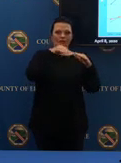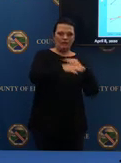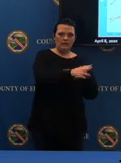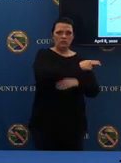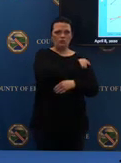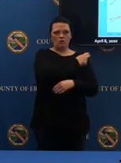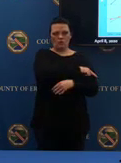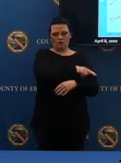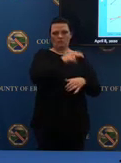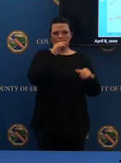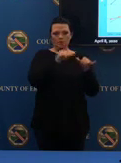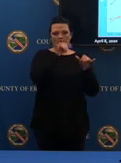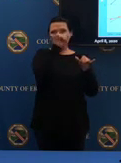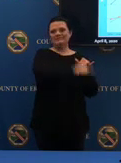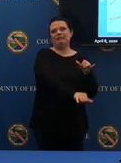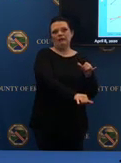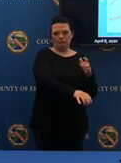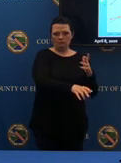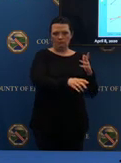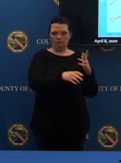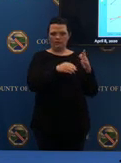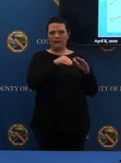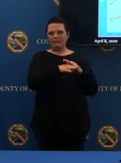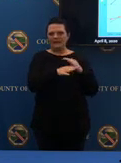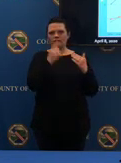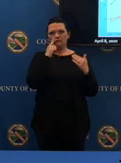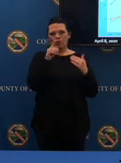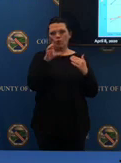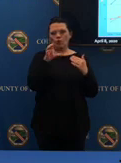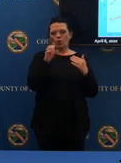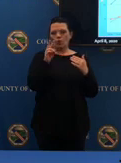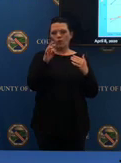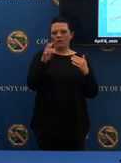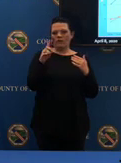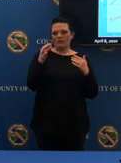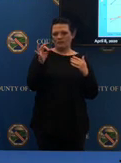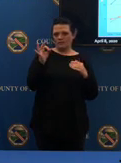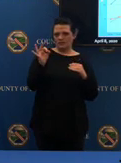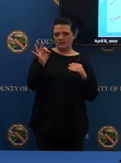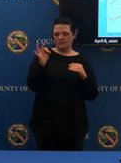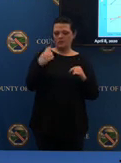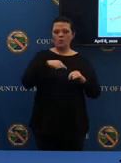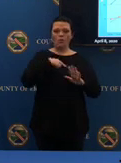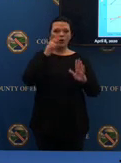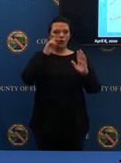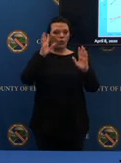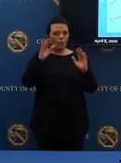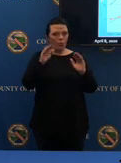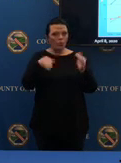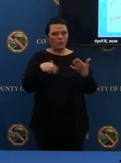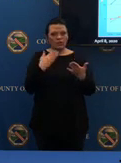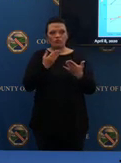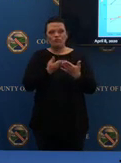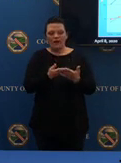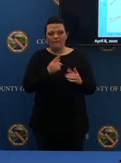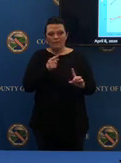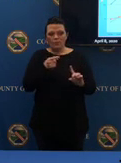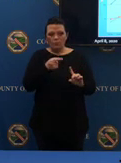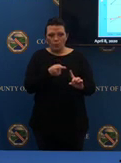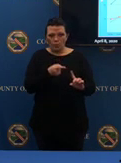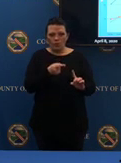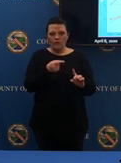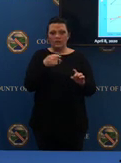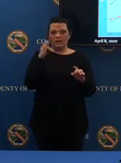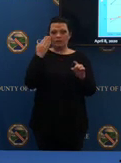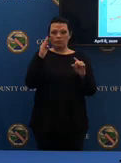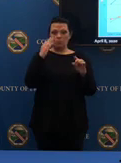and being hospitalized for COVID-19. We're hopeful we get to a point where that blue